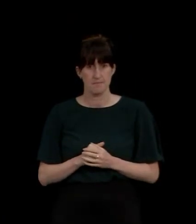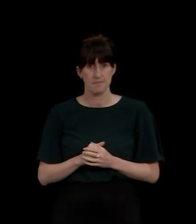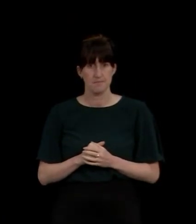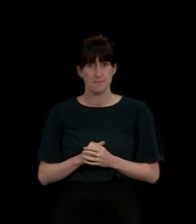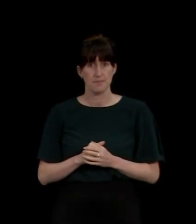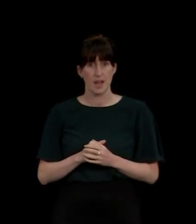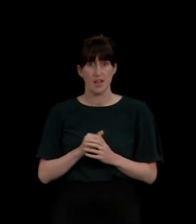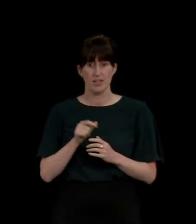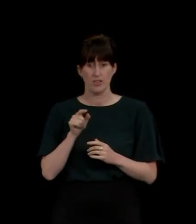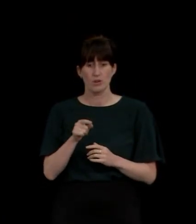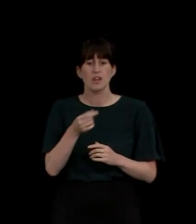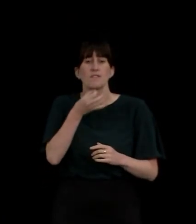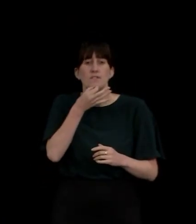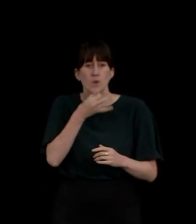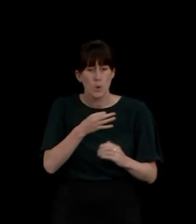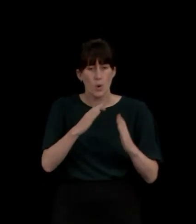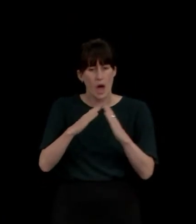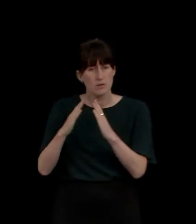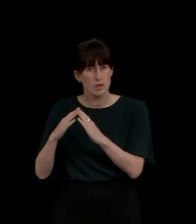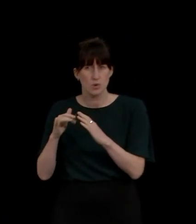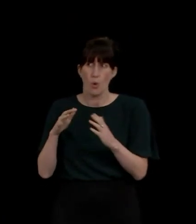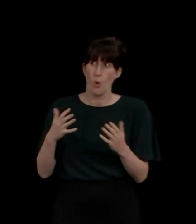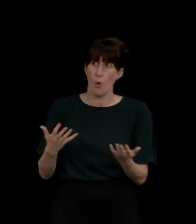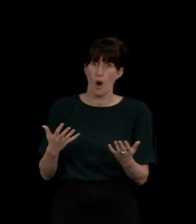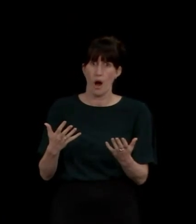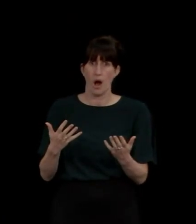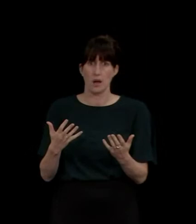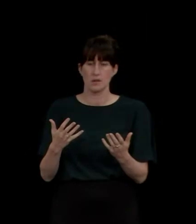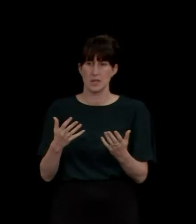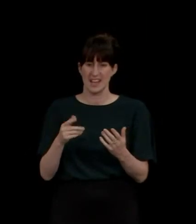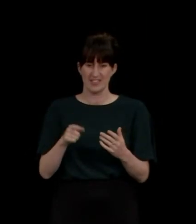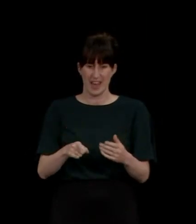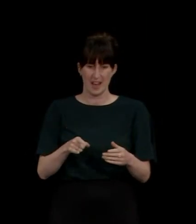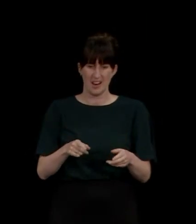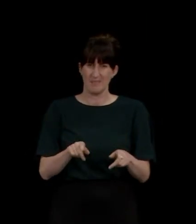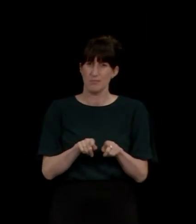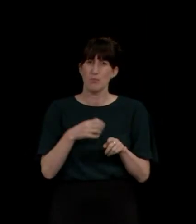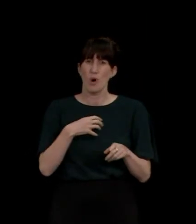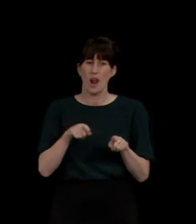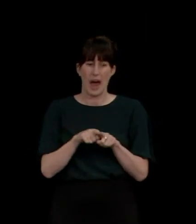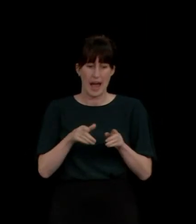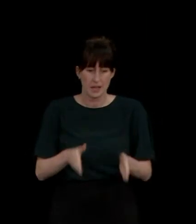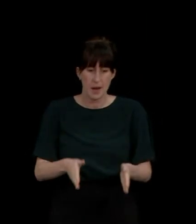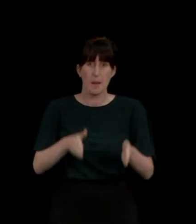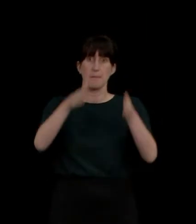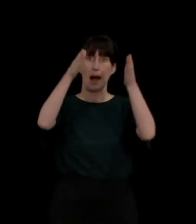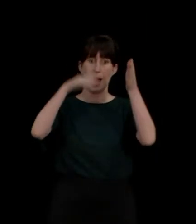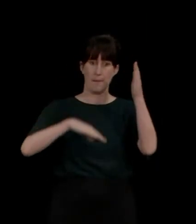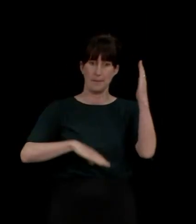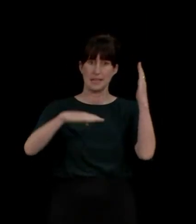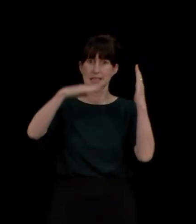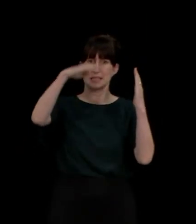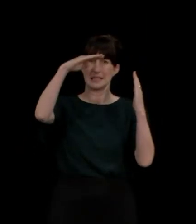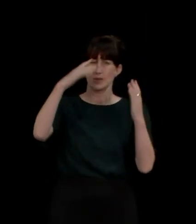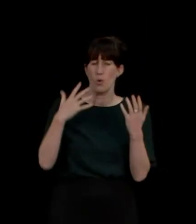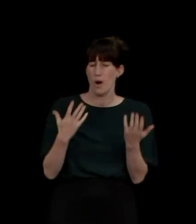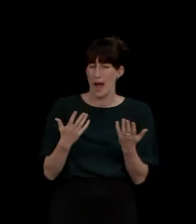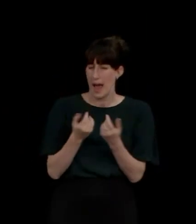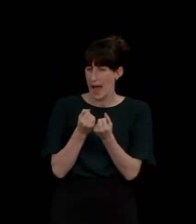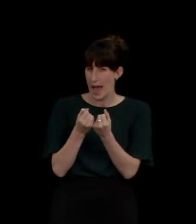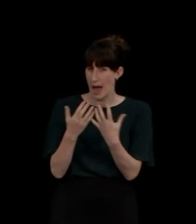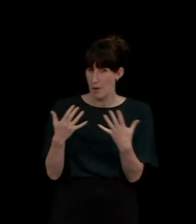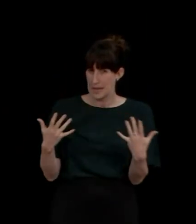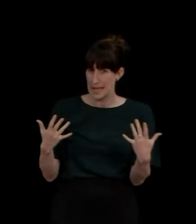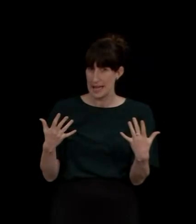a few households? Are we talking about sort of dense, lots of apartments? Like how many sort of places and how big